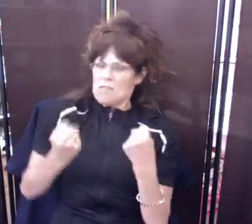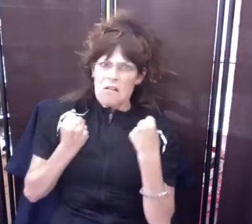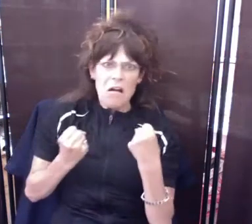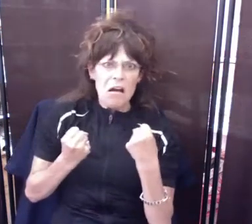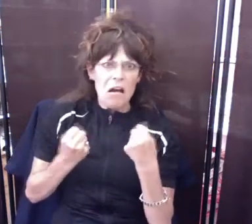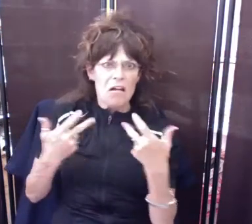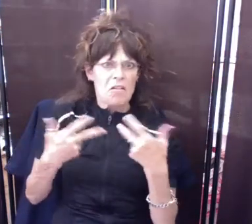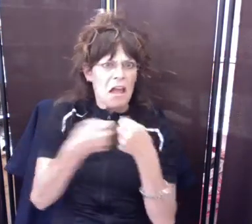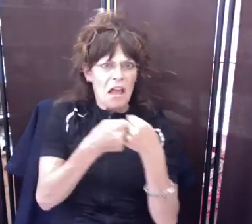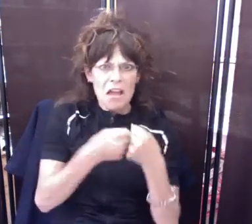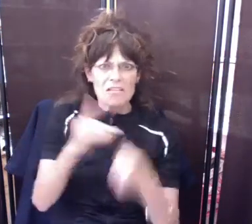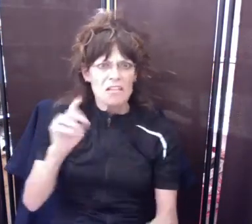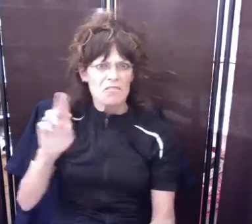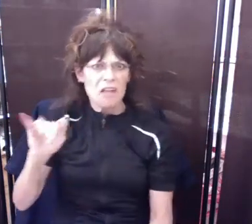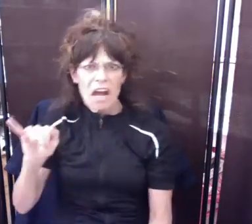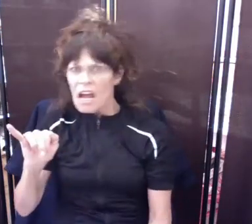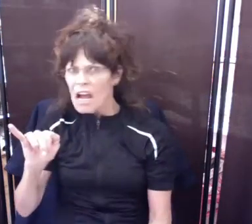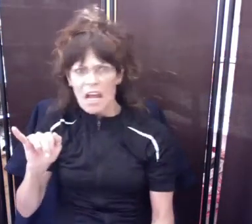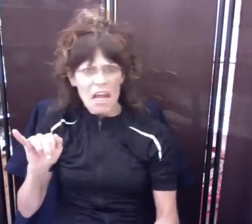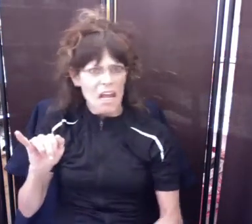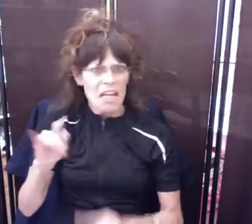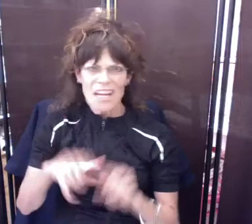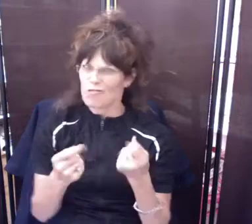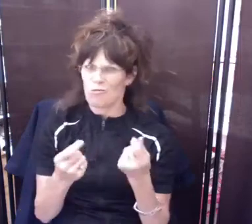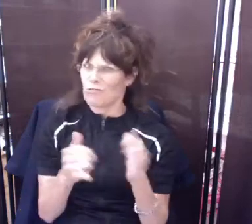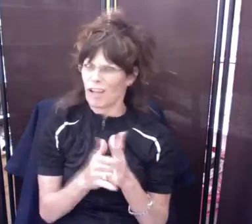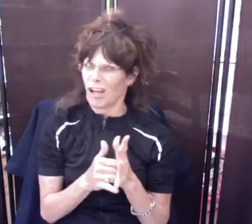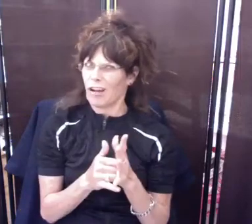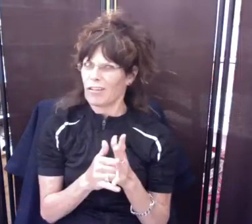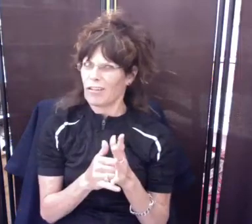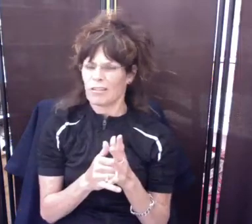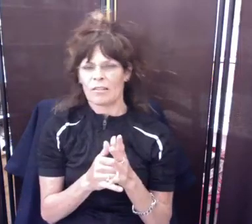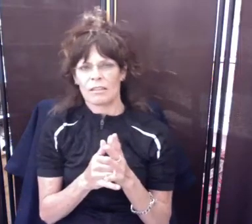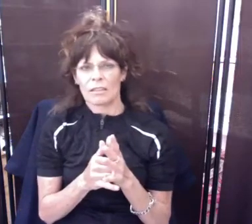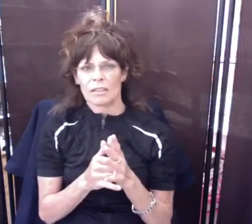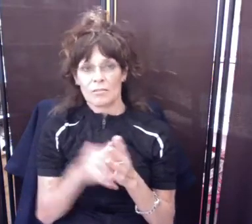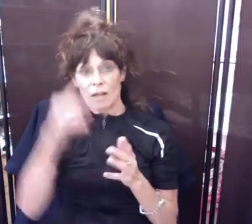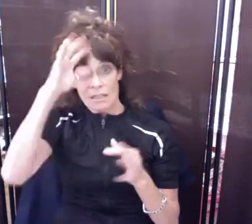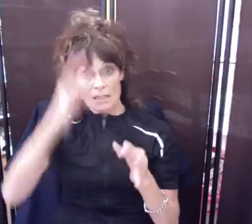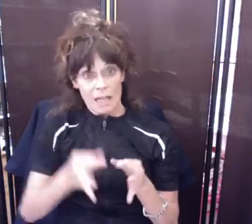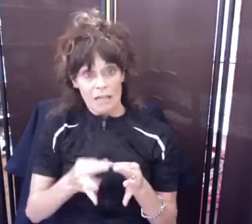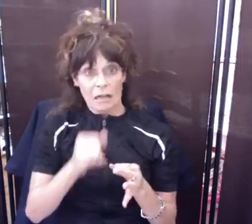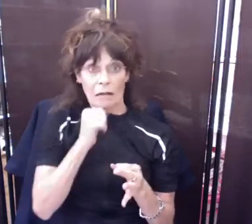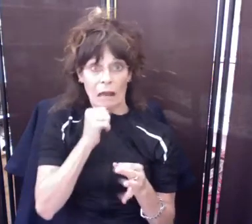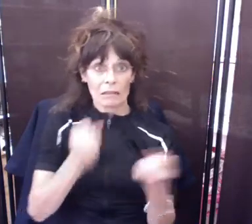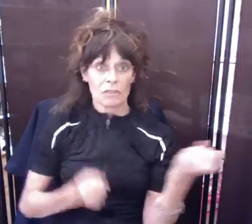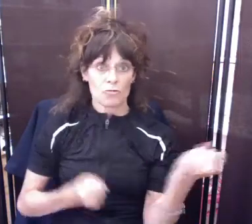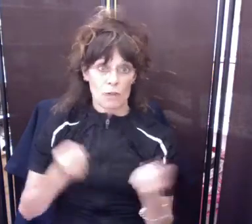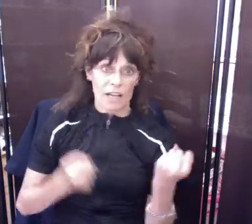only temporarily filling this vacancy now, but somewhere between drink 7 and drink 9, you know what I